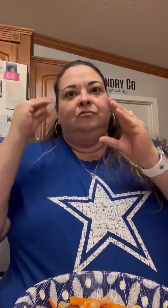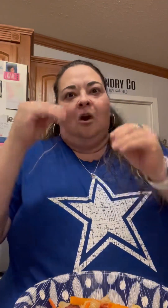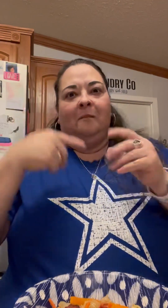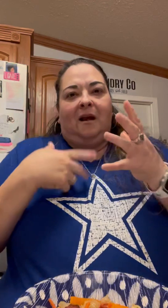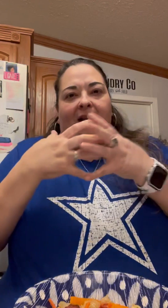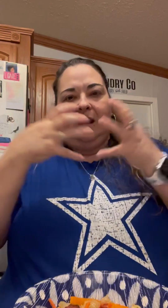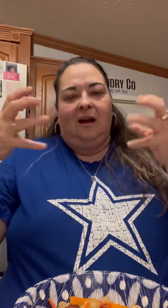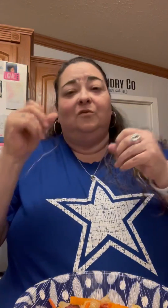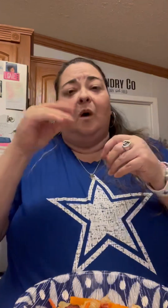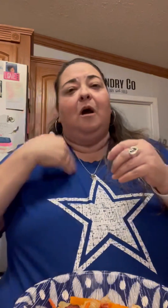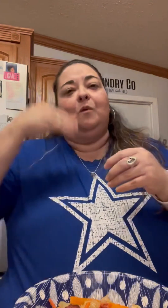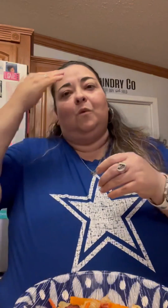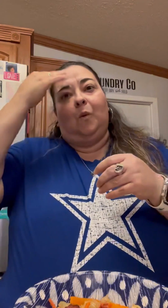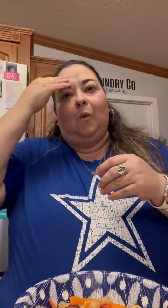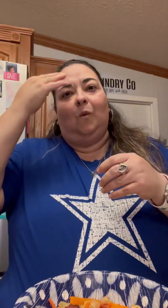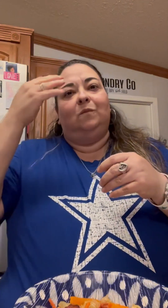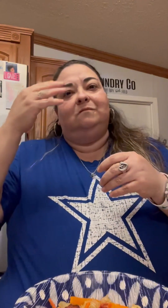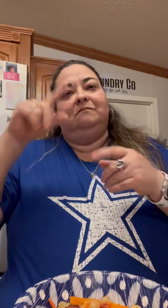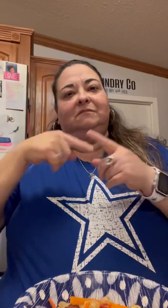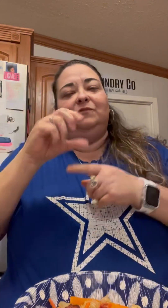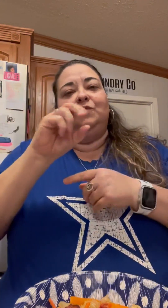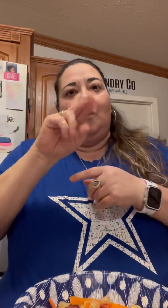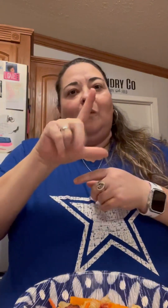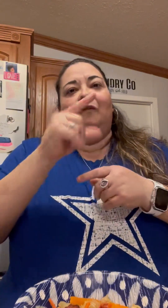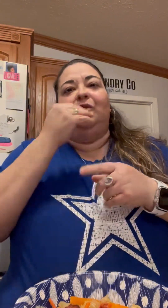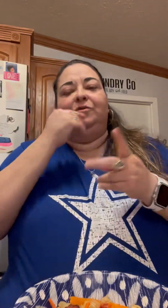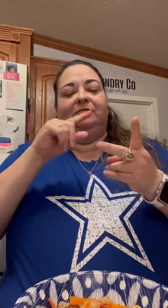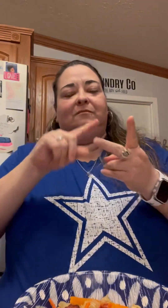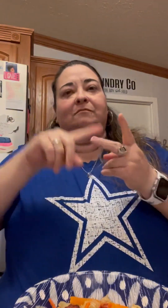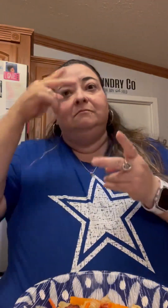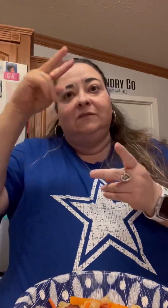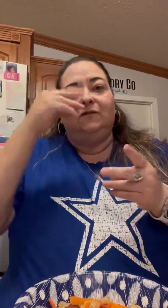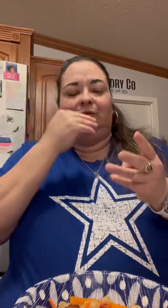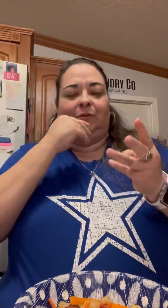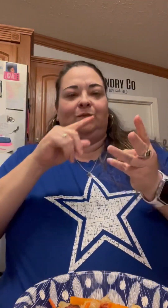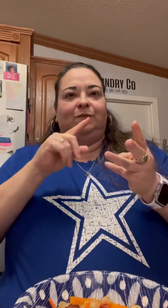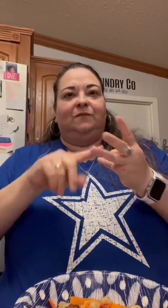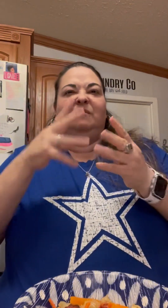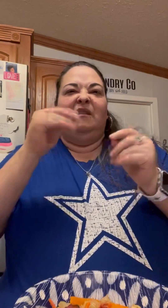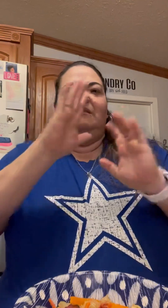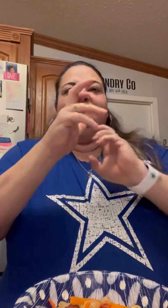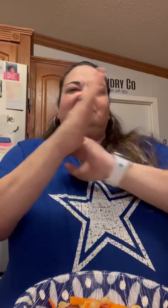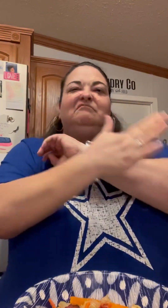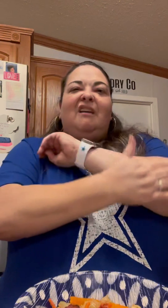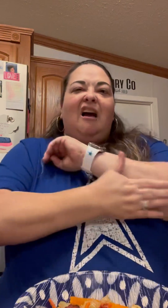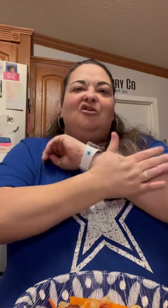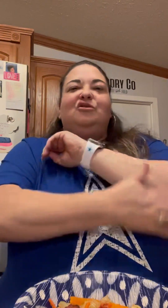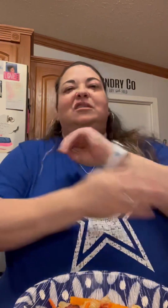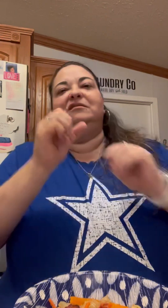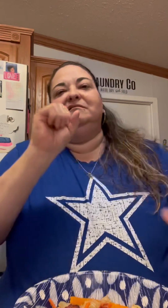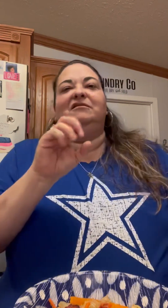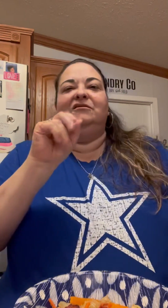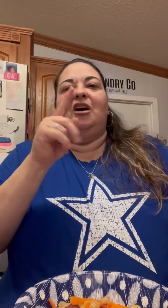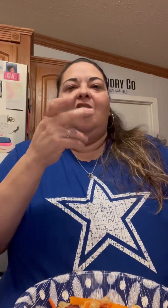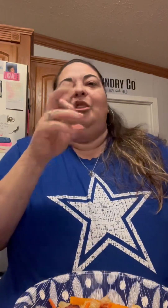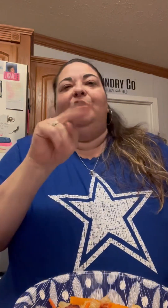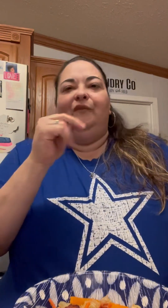passed away, she was a soul food queen. And so she taught me all she knew. And so I've got the